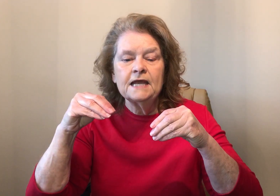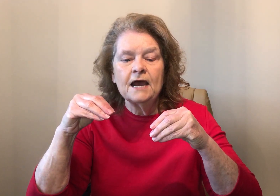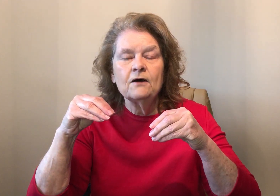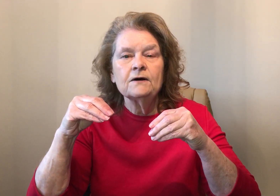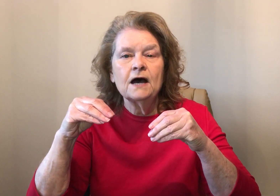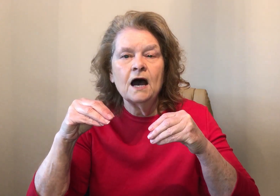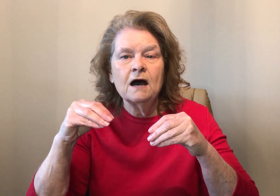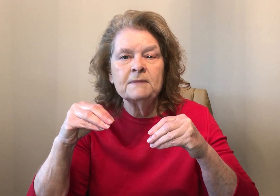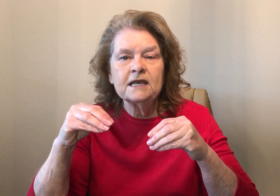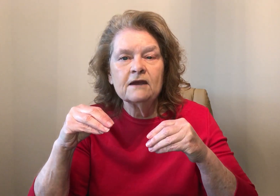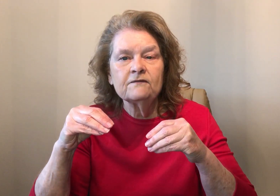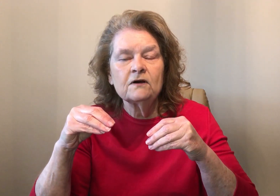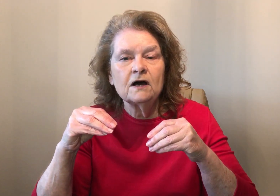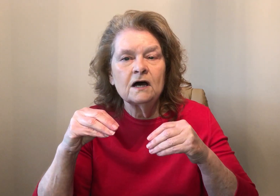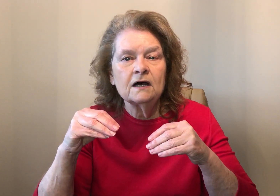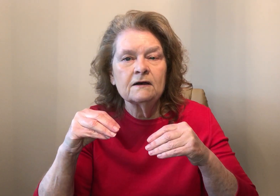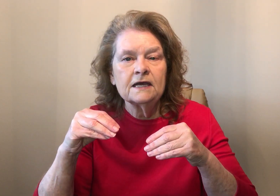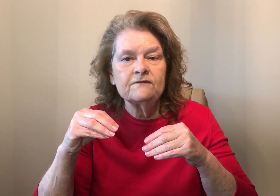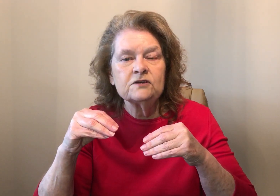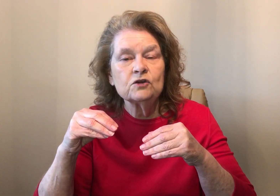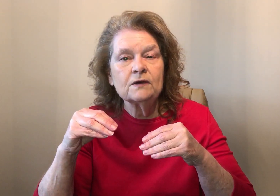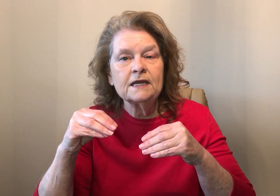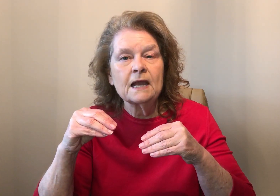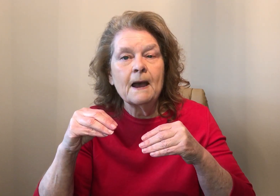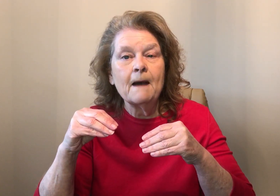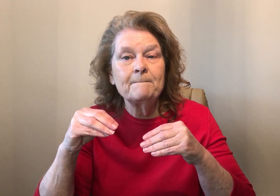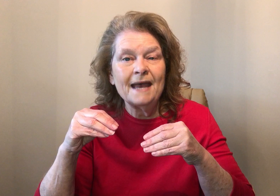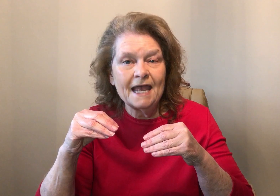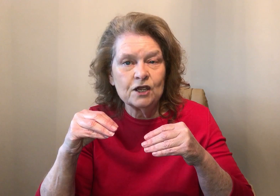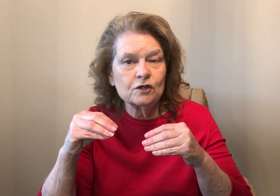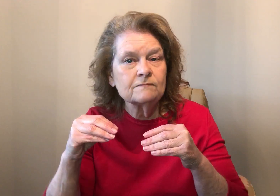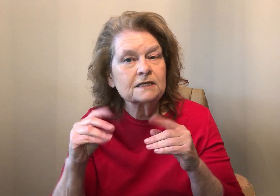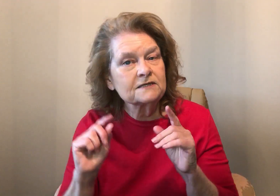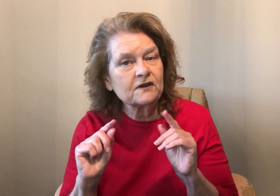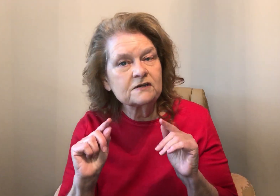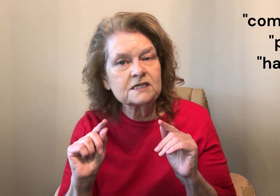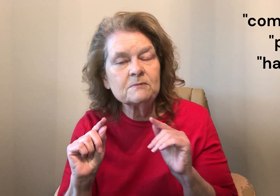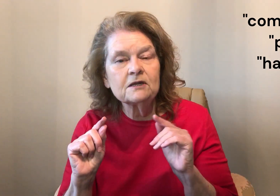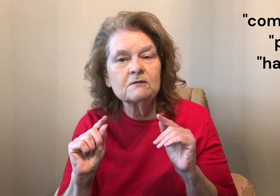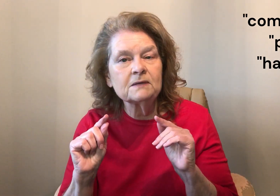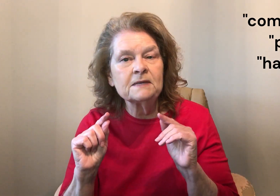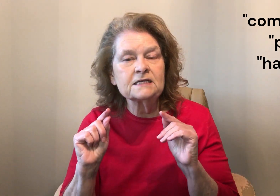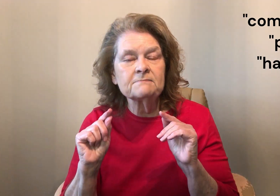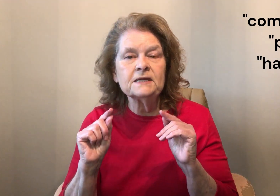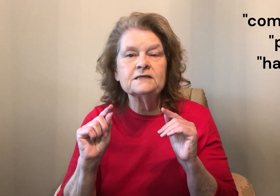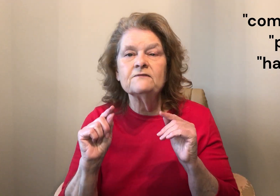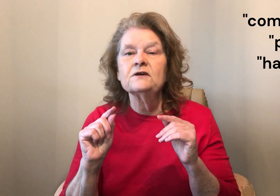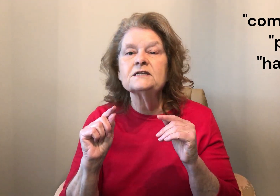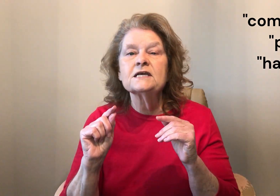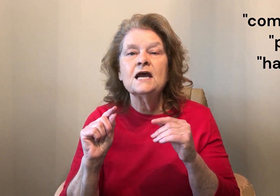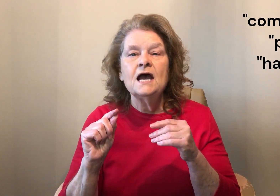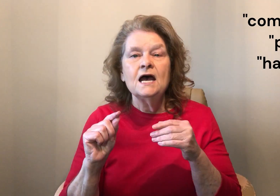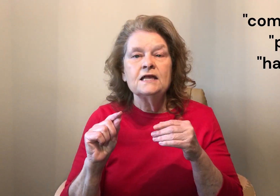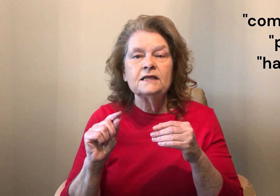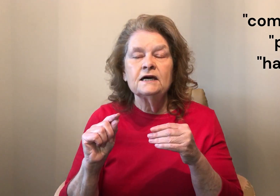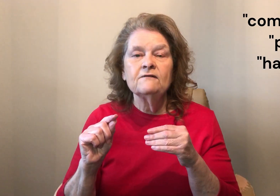Now, be careful if you're doing a pear. It's very similar, but makes a big difference. The